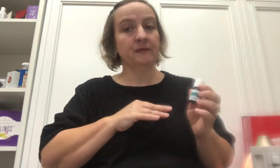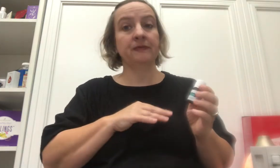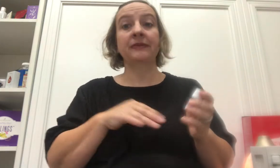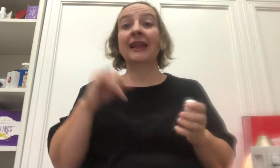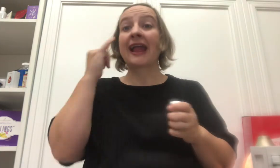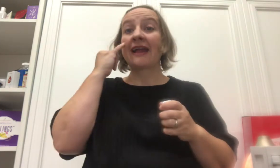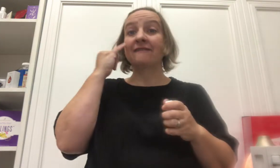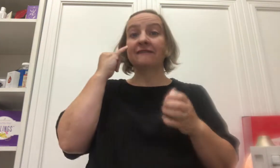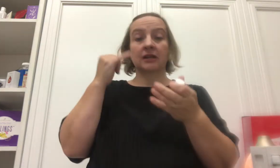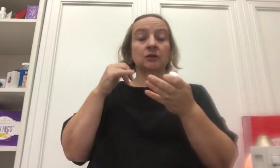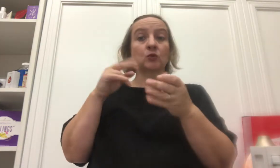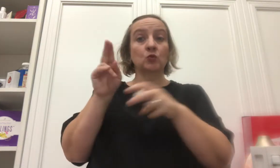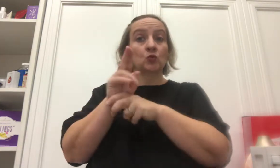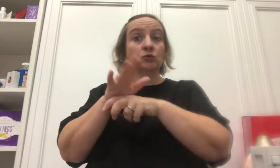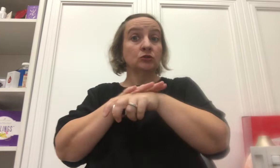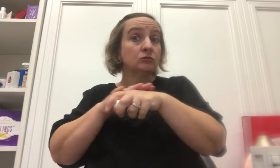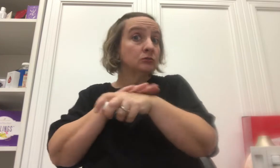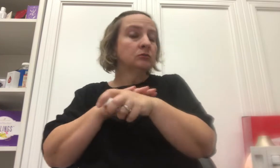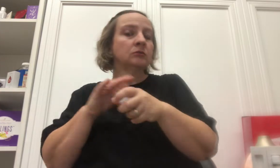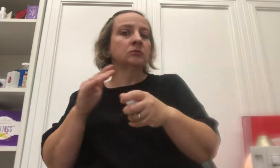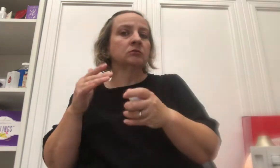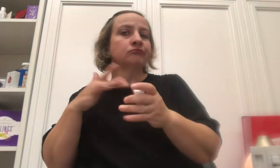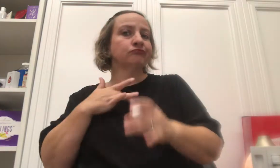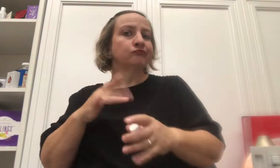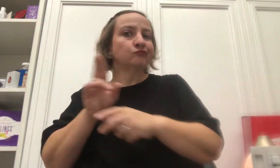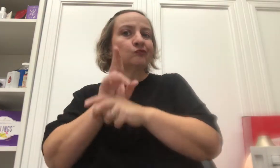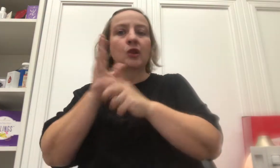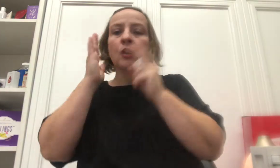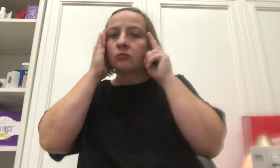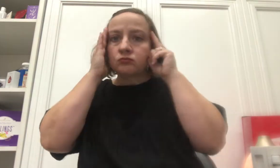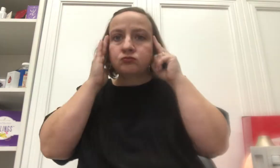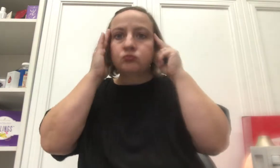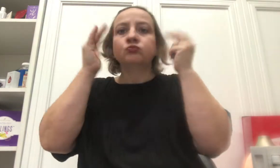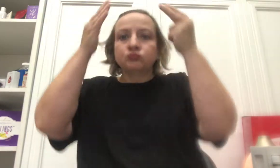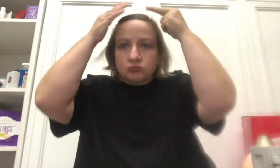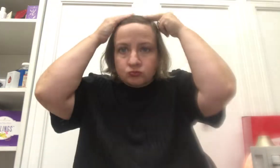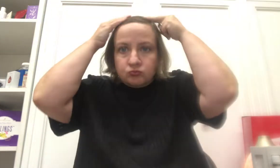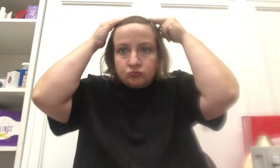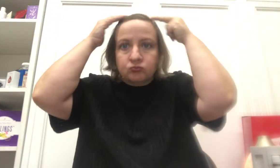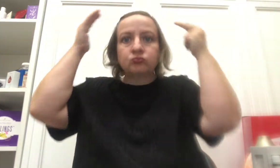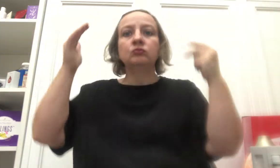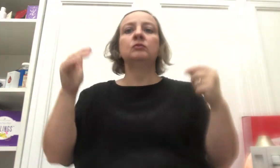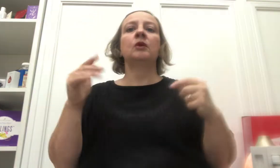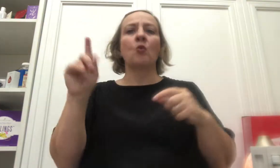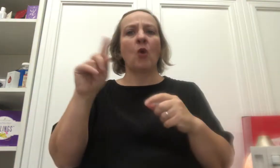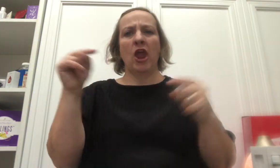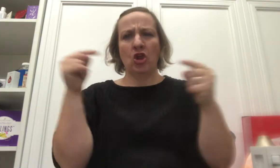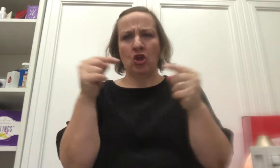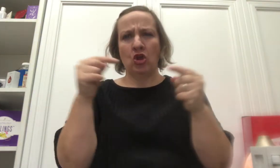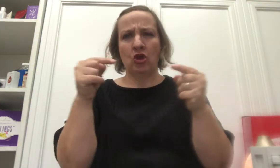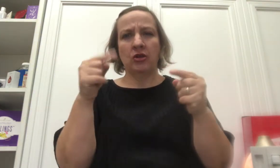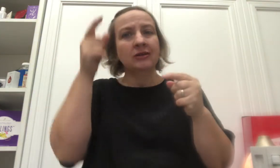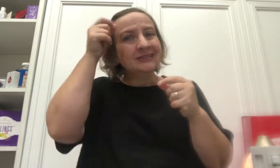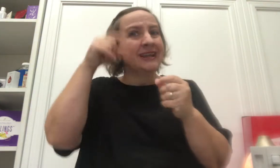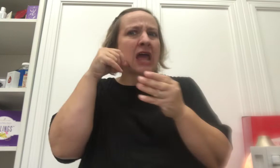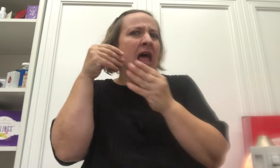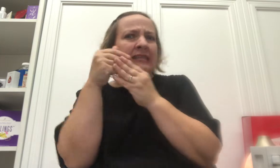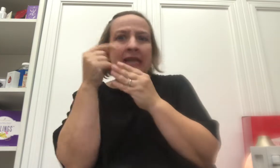normal self. If you used it topically, some people like to use it in their temples or on their head if they